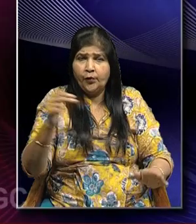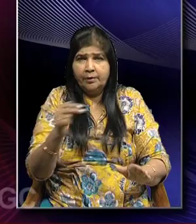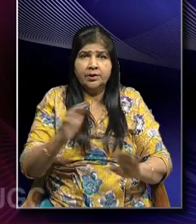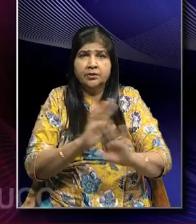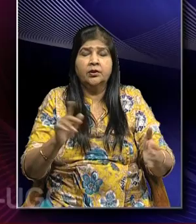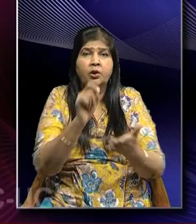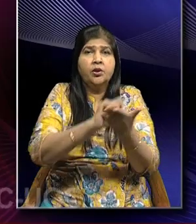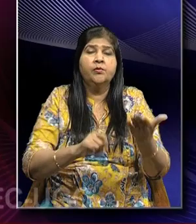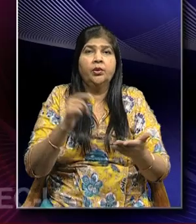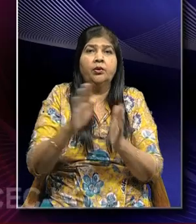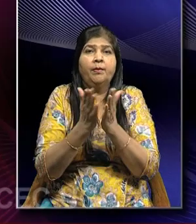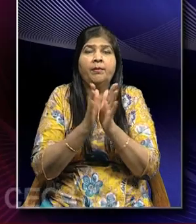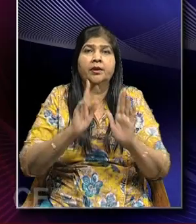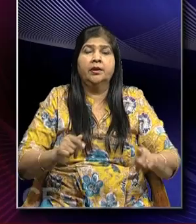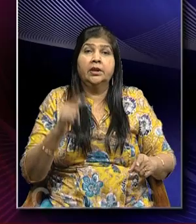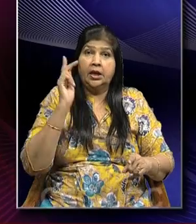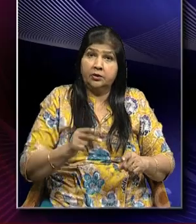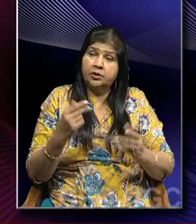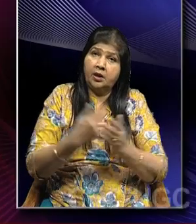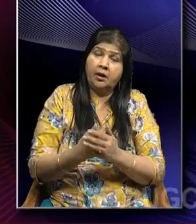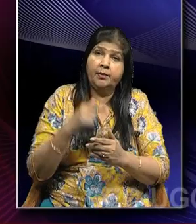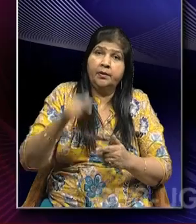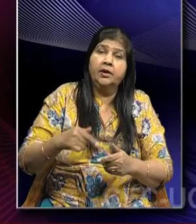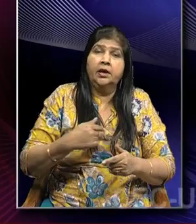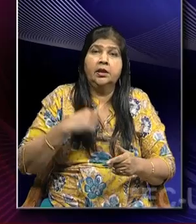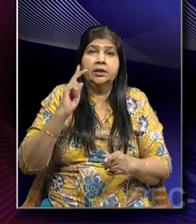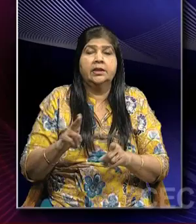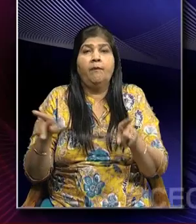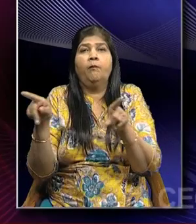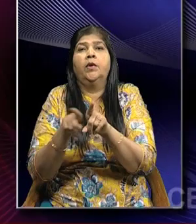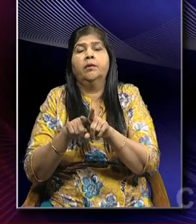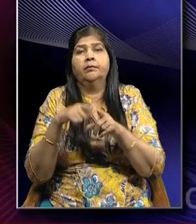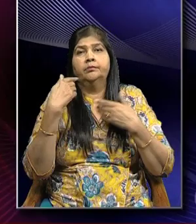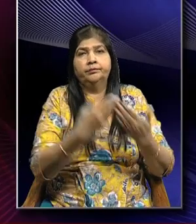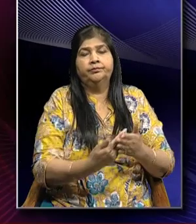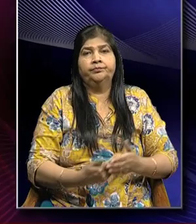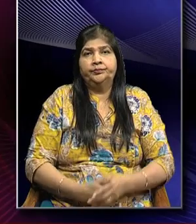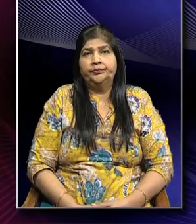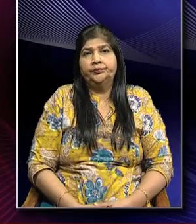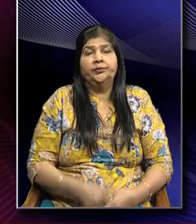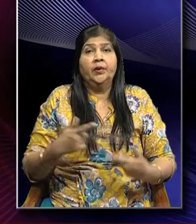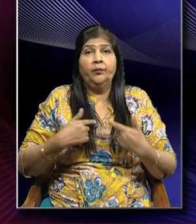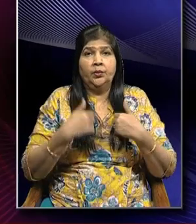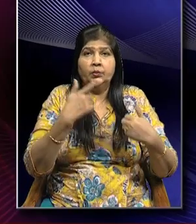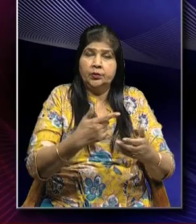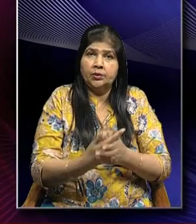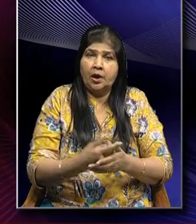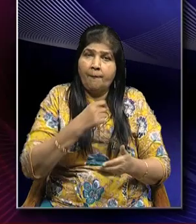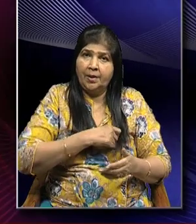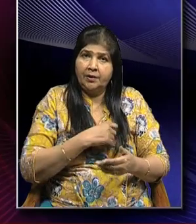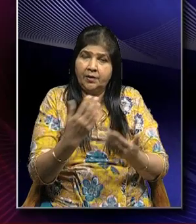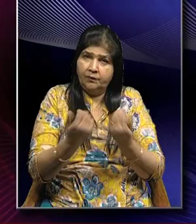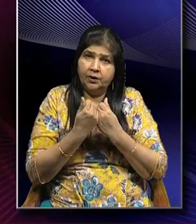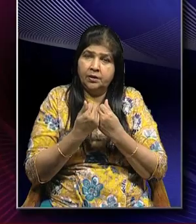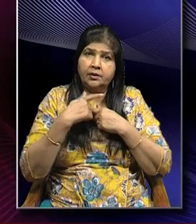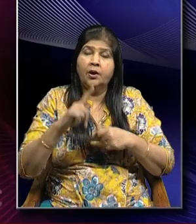doing the reporting on paper. It should actually happen in letter and spirit. So if we do so, what benefit we are going to